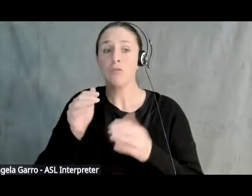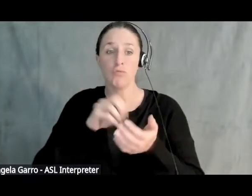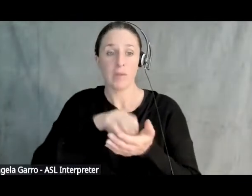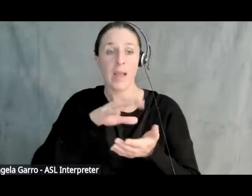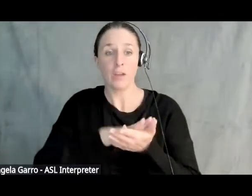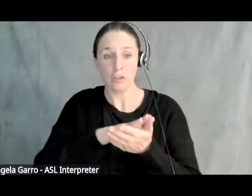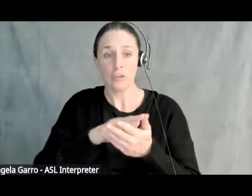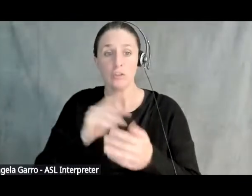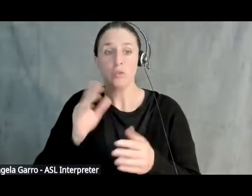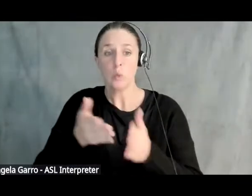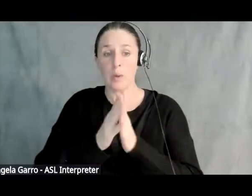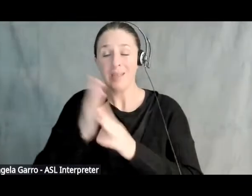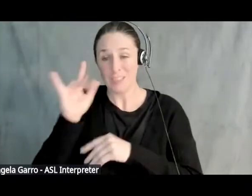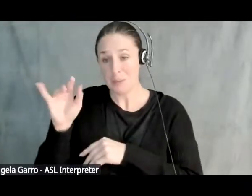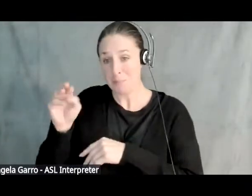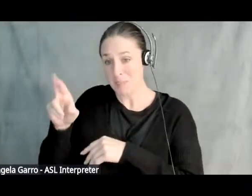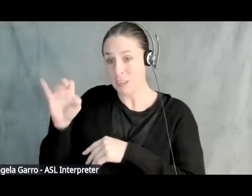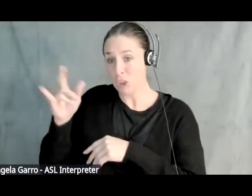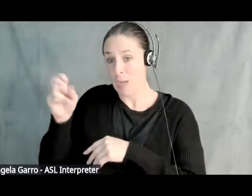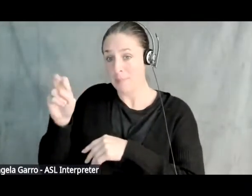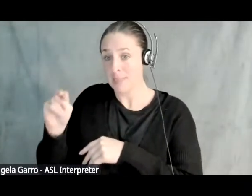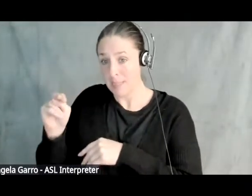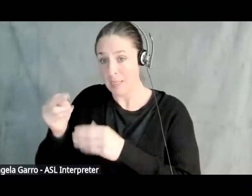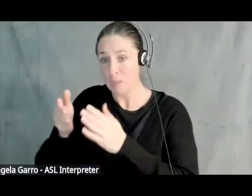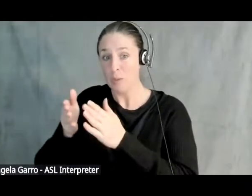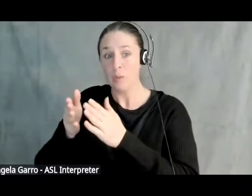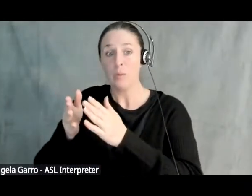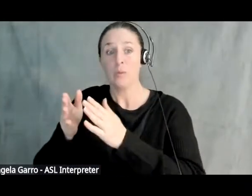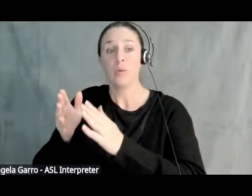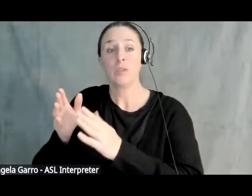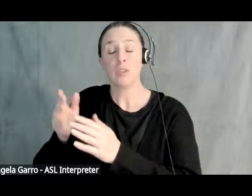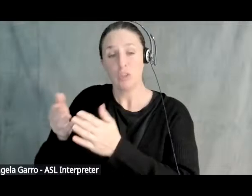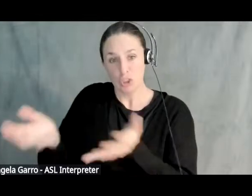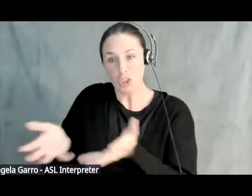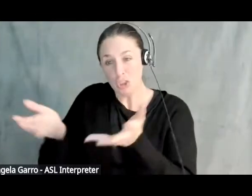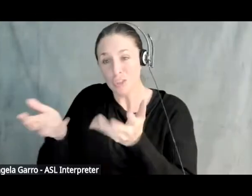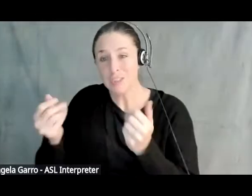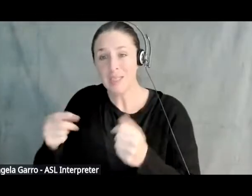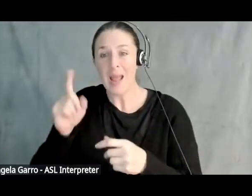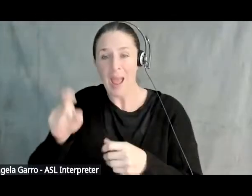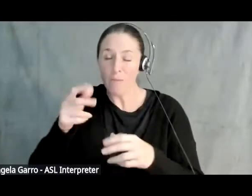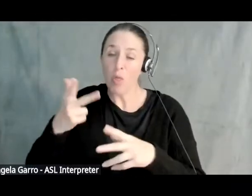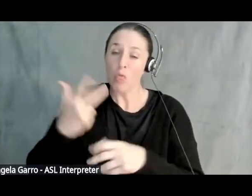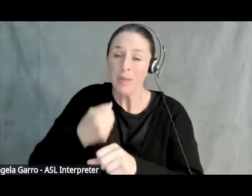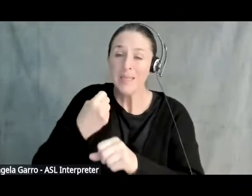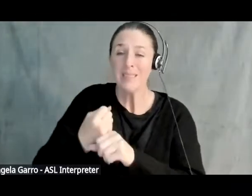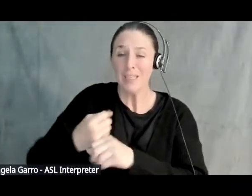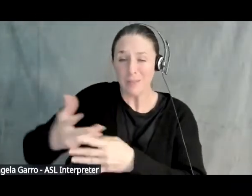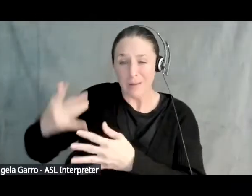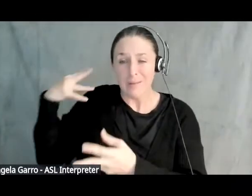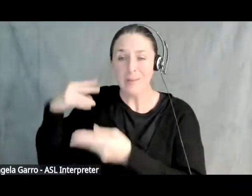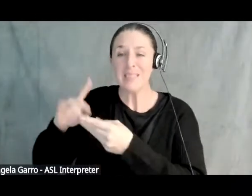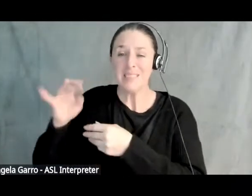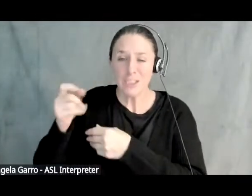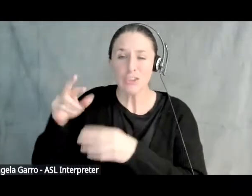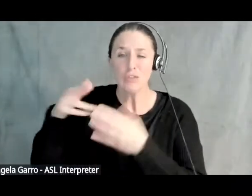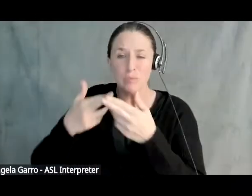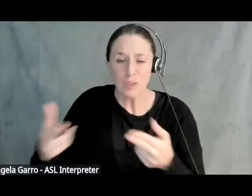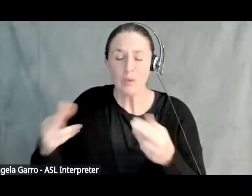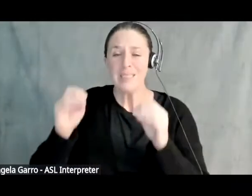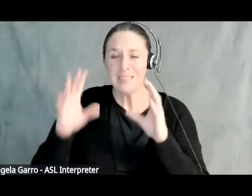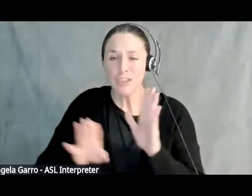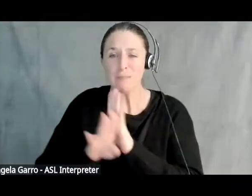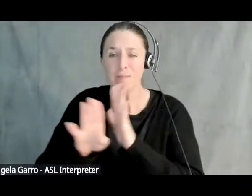they will now need to go through the last 3 years of their lesson plans, syllabi, assessments, supplementary materials, digital resources, and teacher